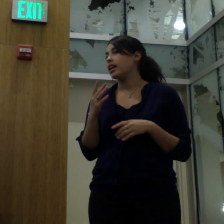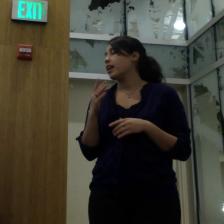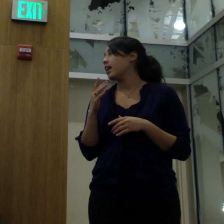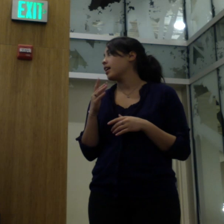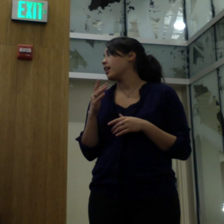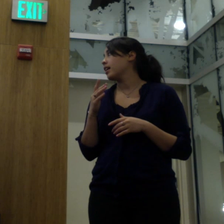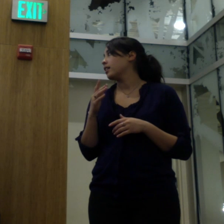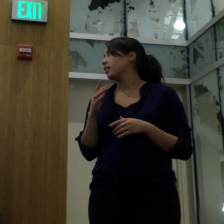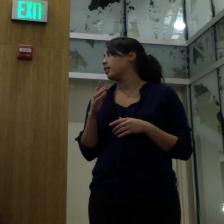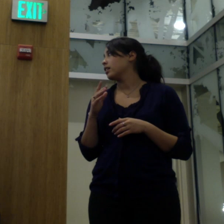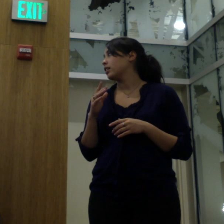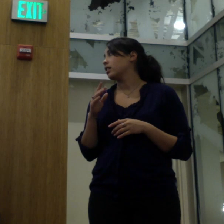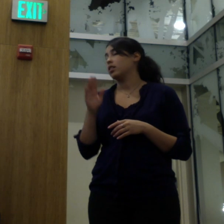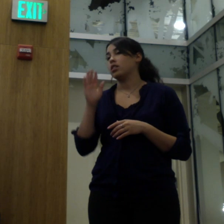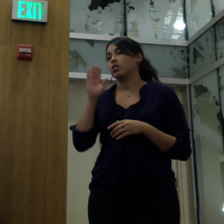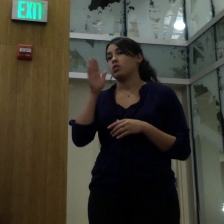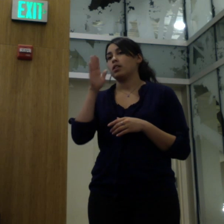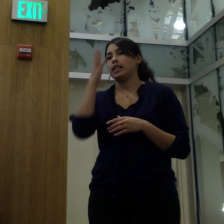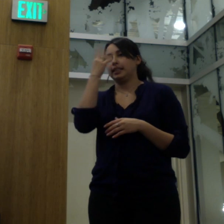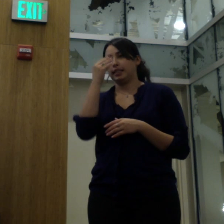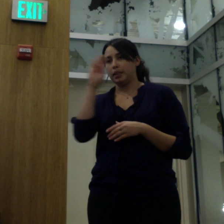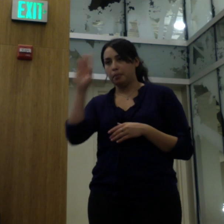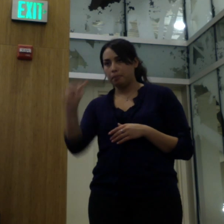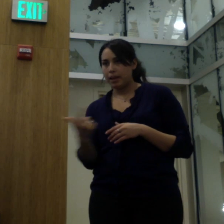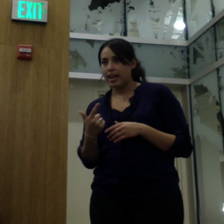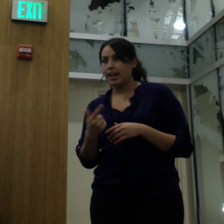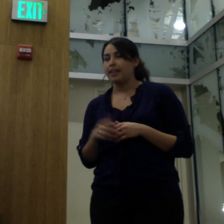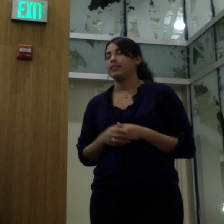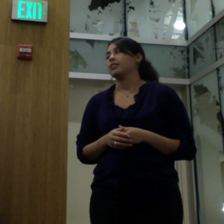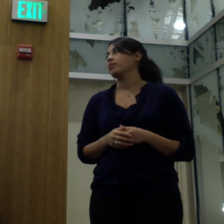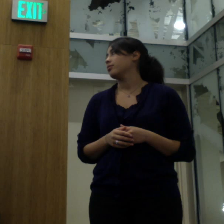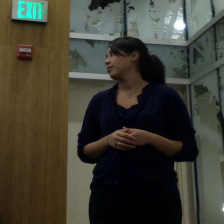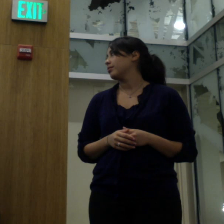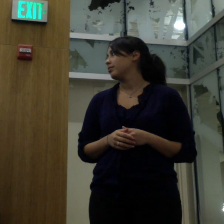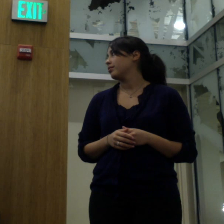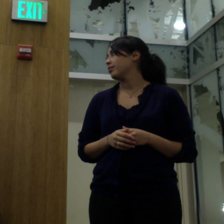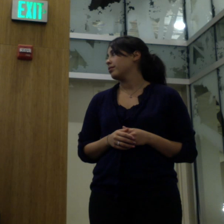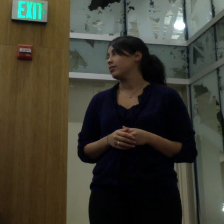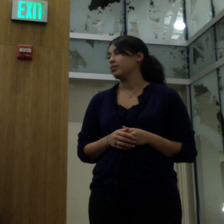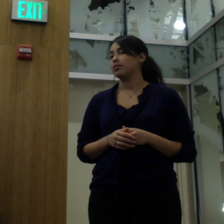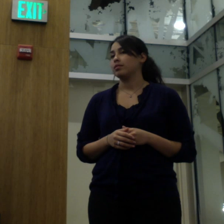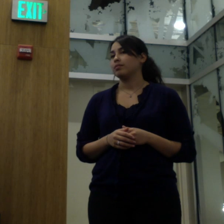to incorporate a sleeping bag. Here you are, a little smile on your